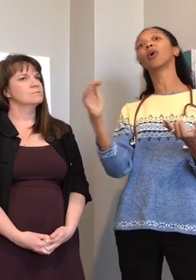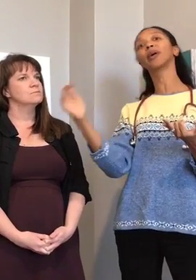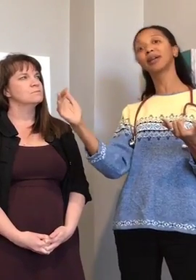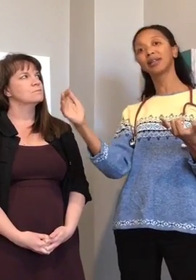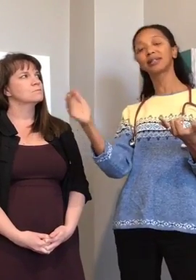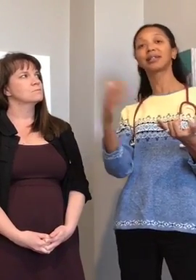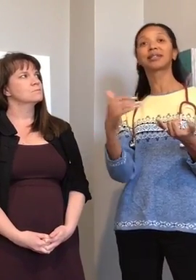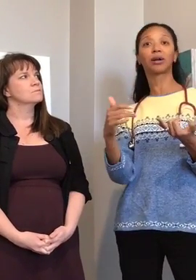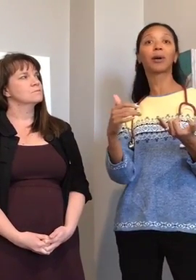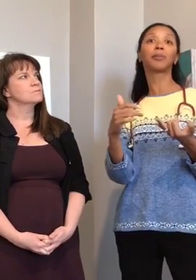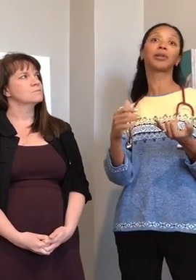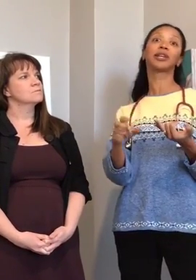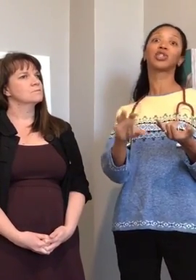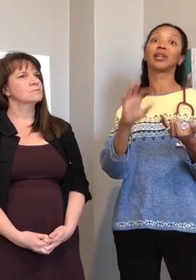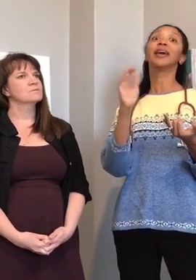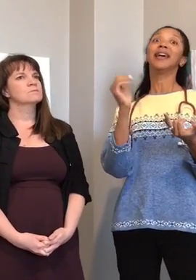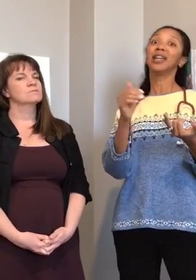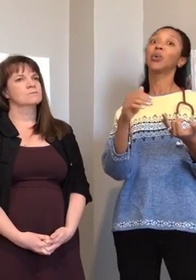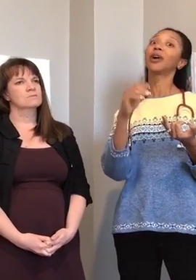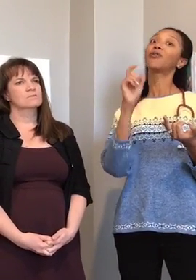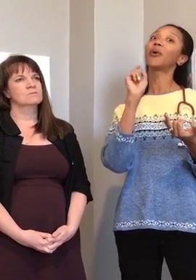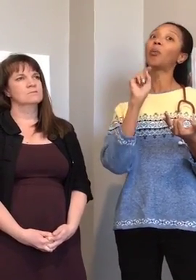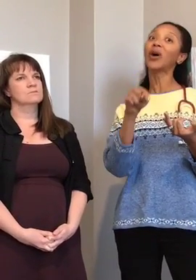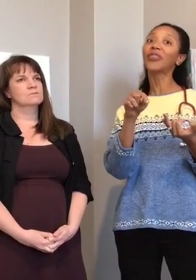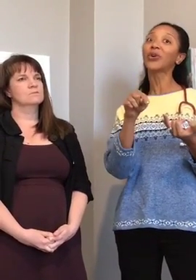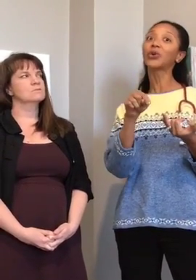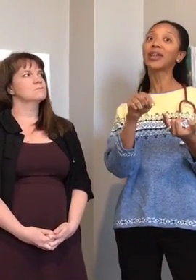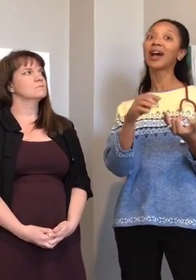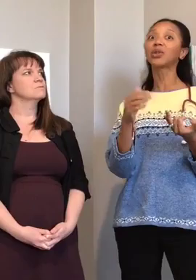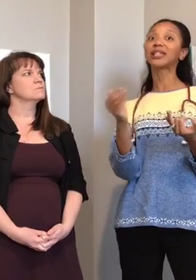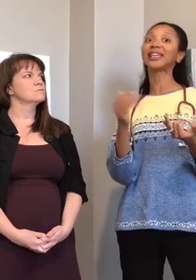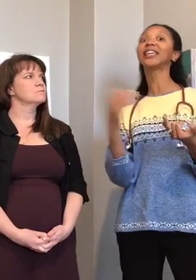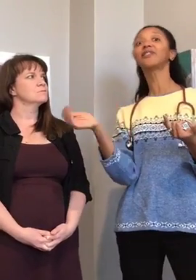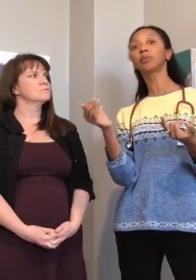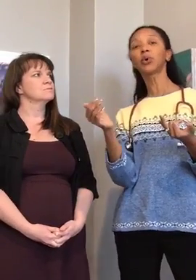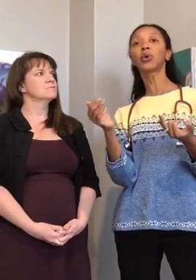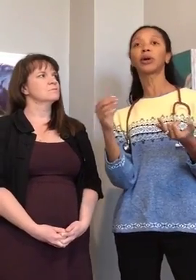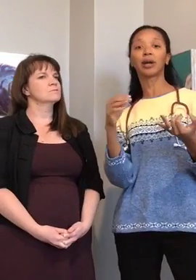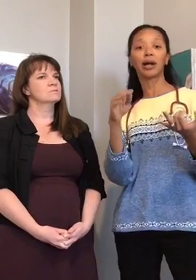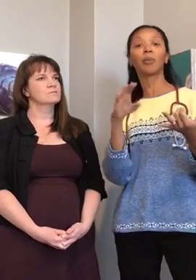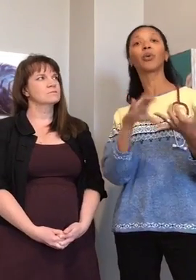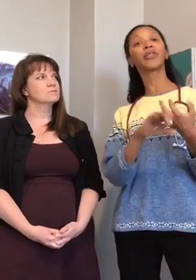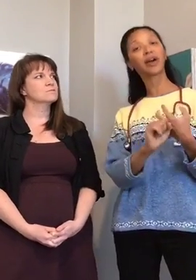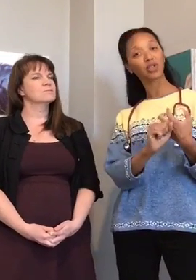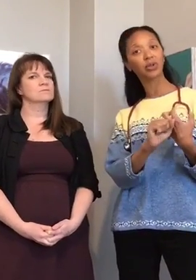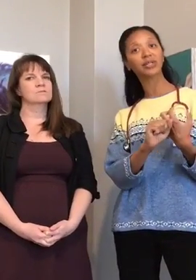is growing in incidence in our population, anywhere from 1/3 now to even